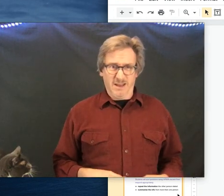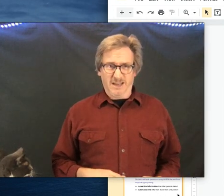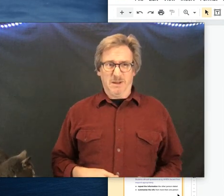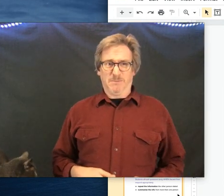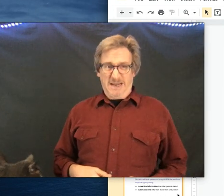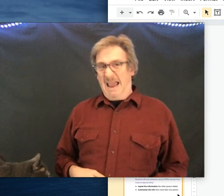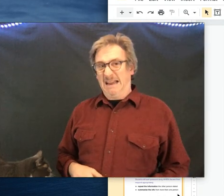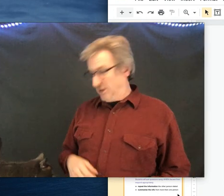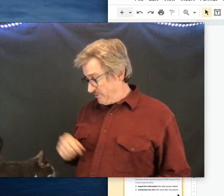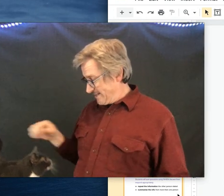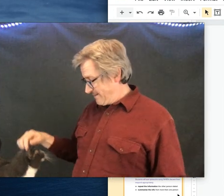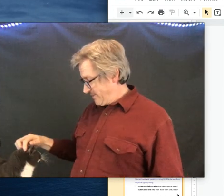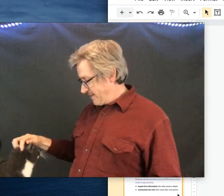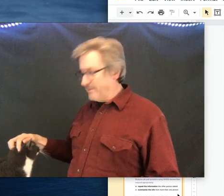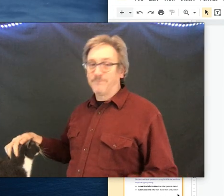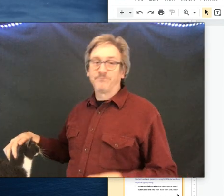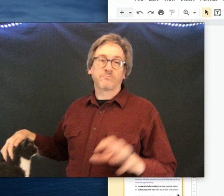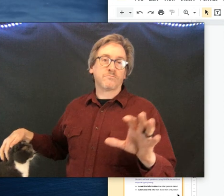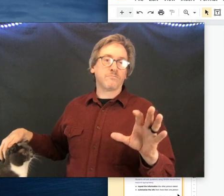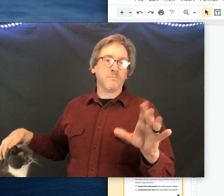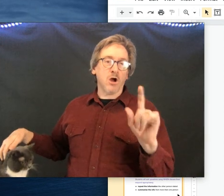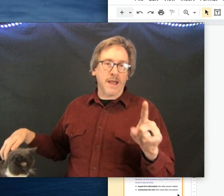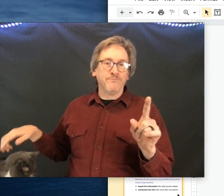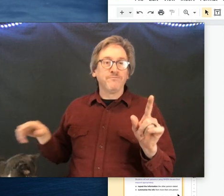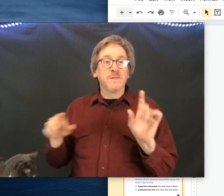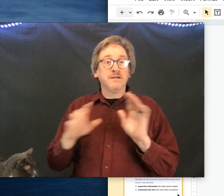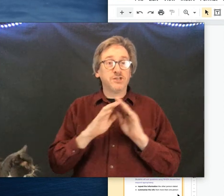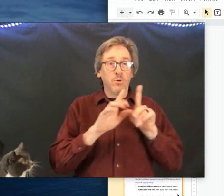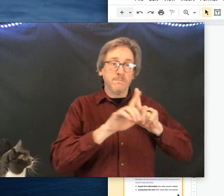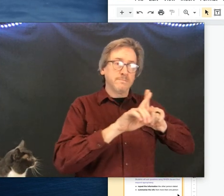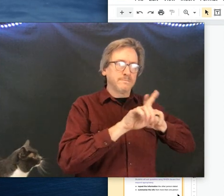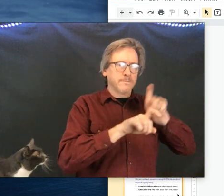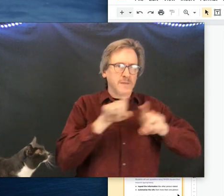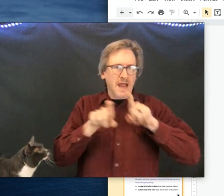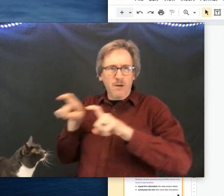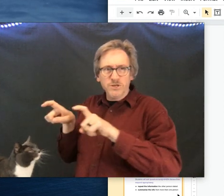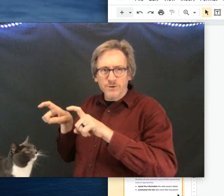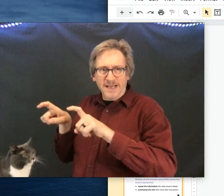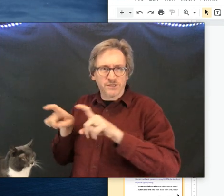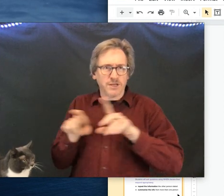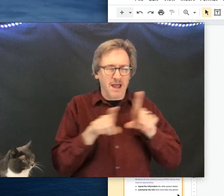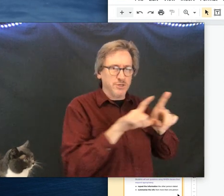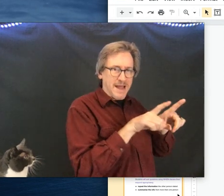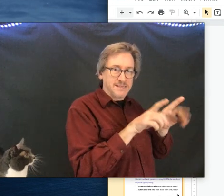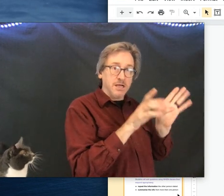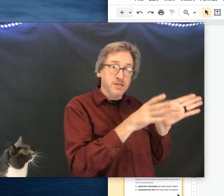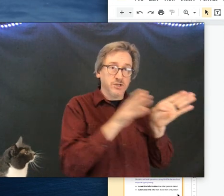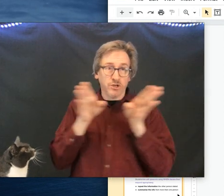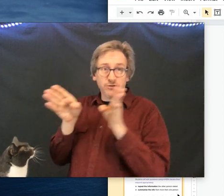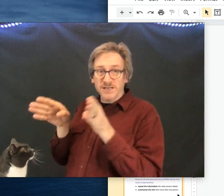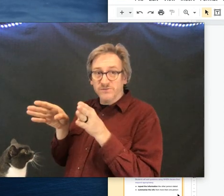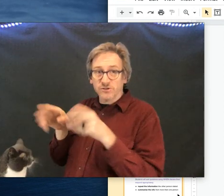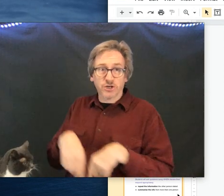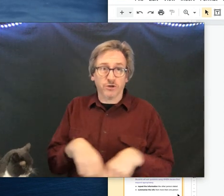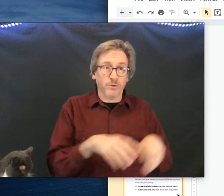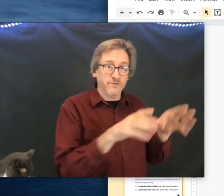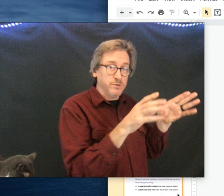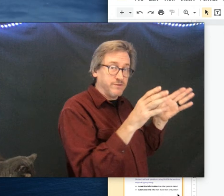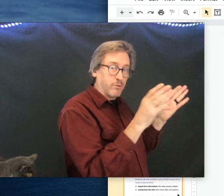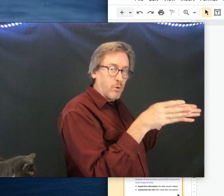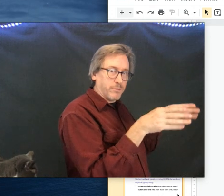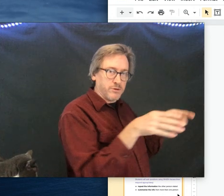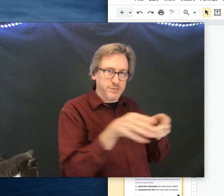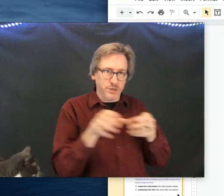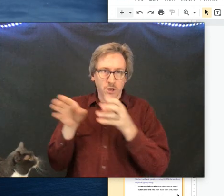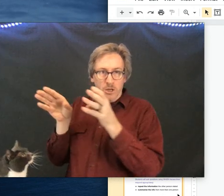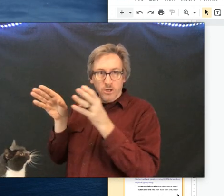I didn't expect my cat to do the same thing. Anyway, okay. So how would you answer? How would you ask? So contrastive structure we've used